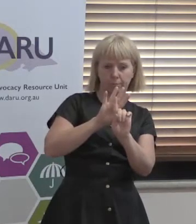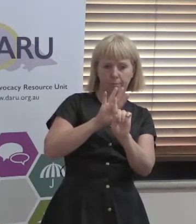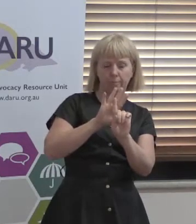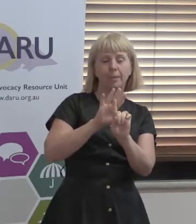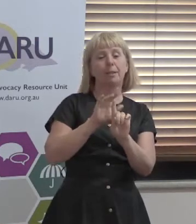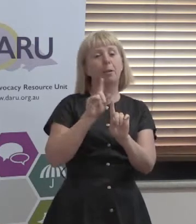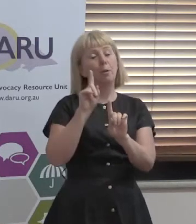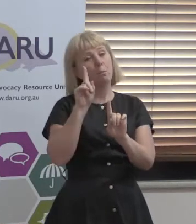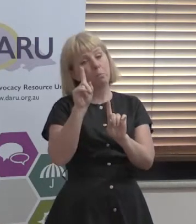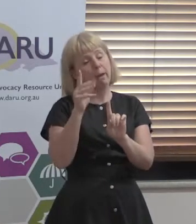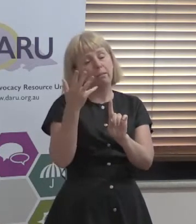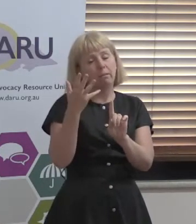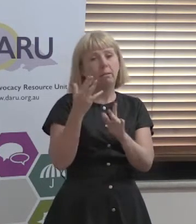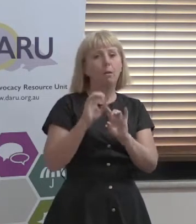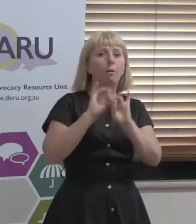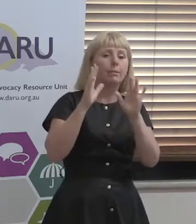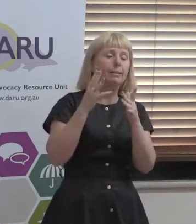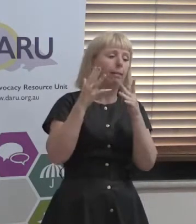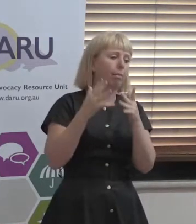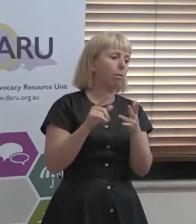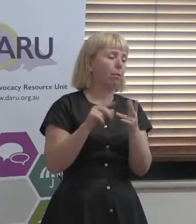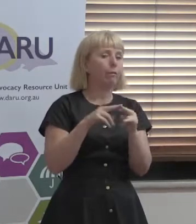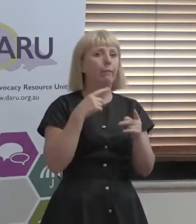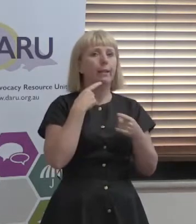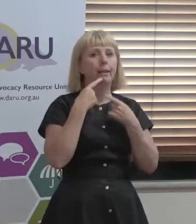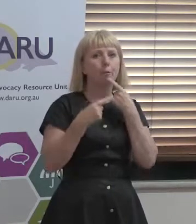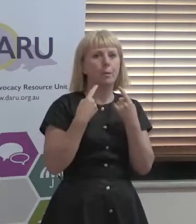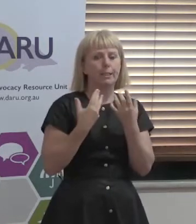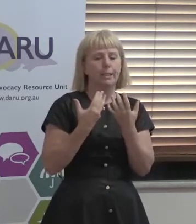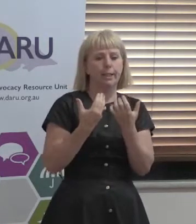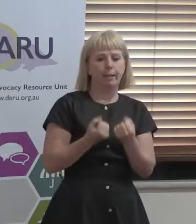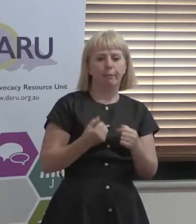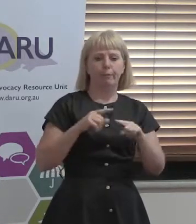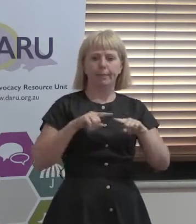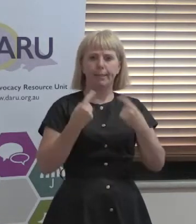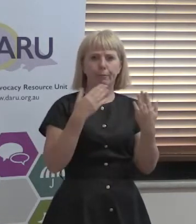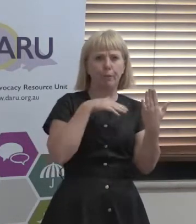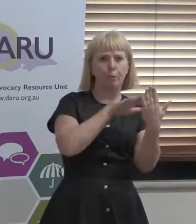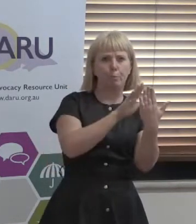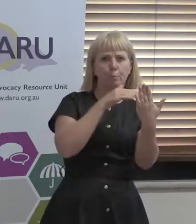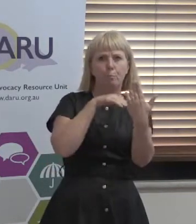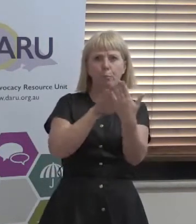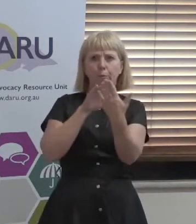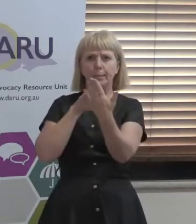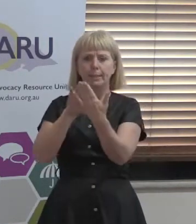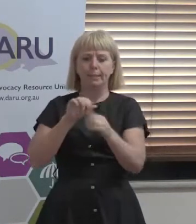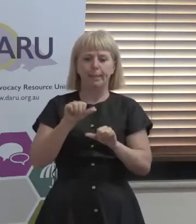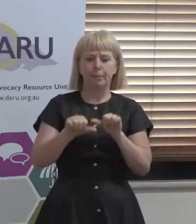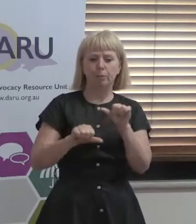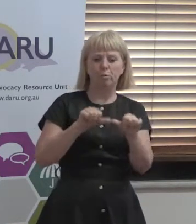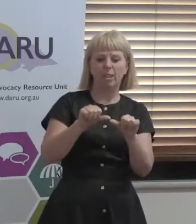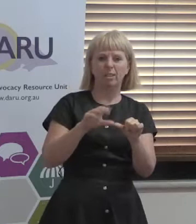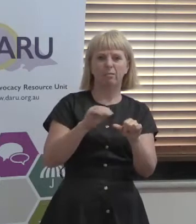said that, obviously a lot of information and approaches and strategies around inclusive education